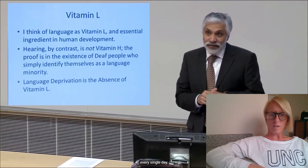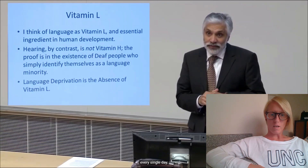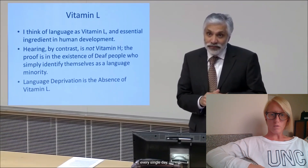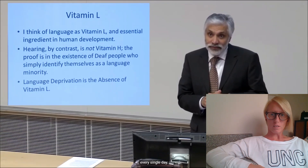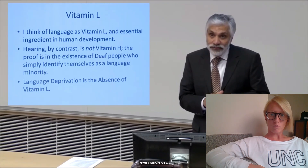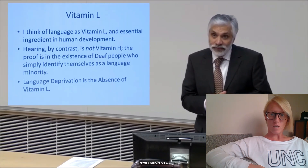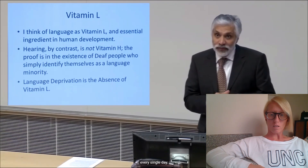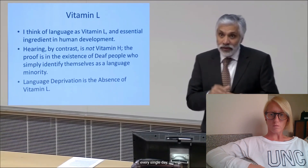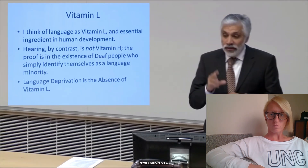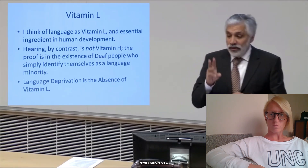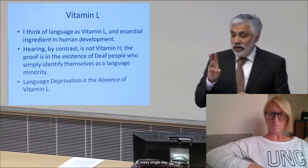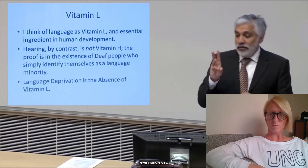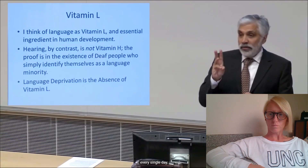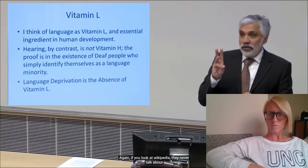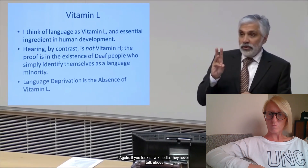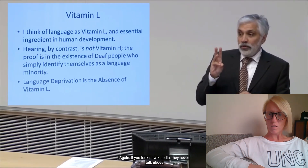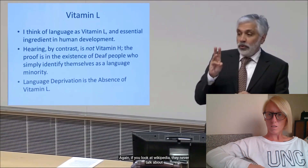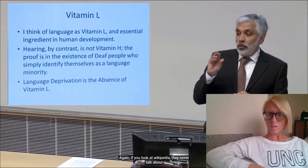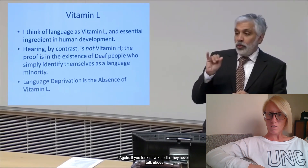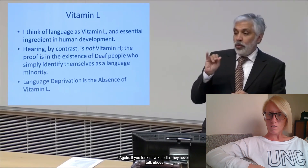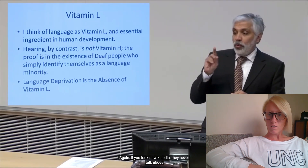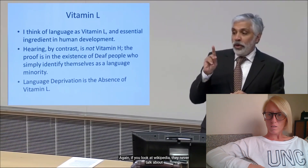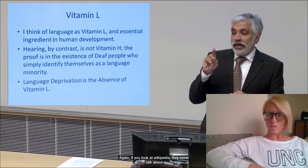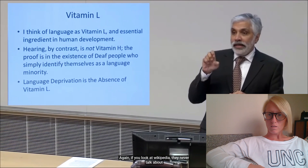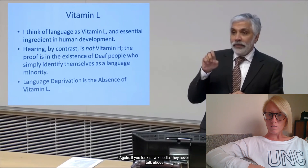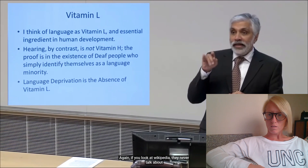every single day.